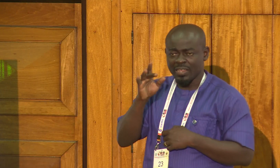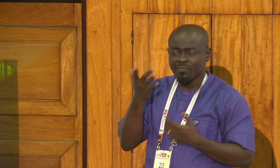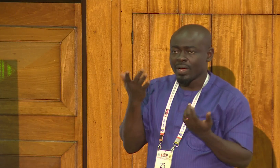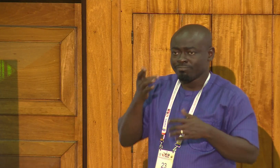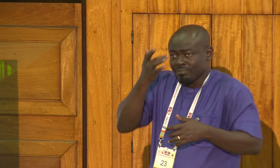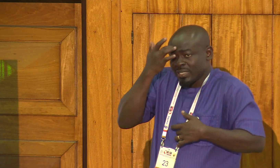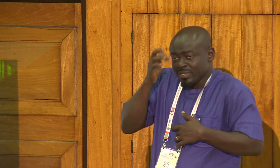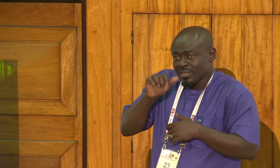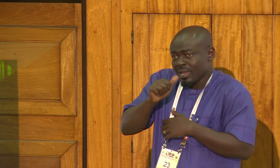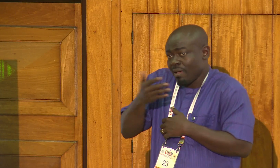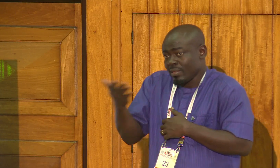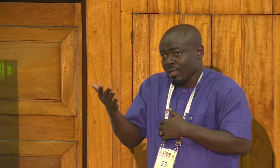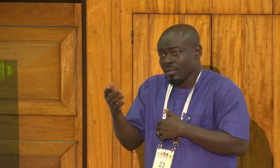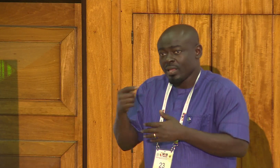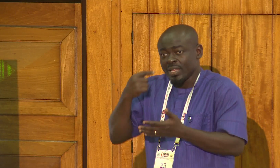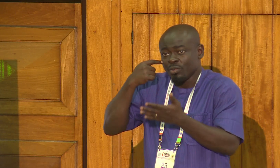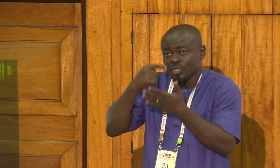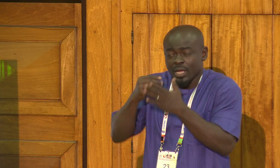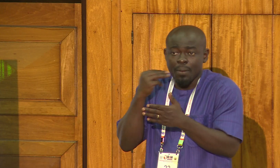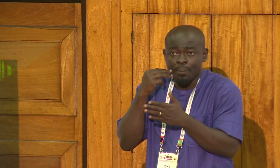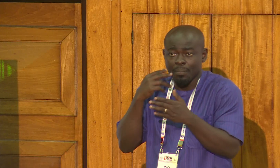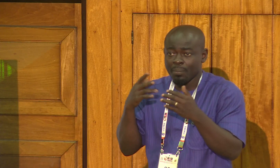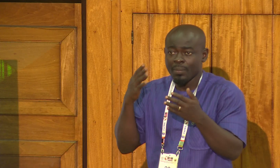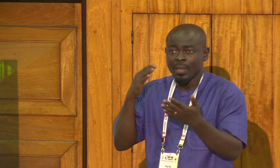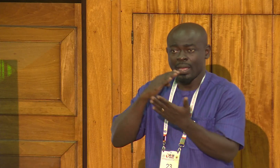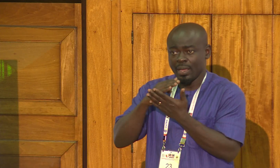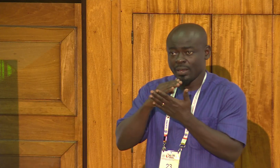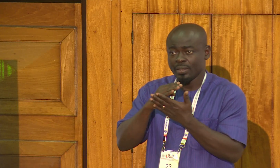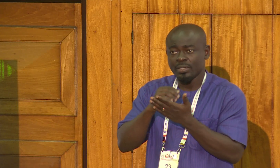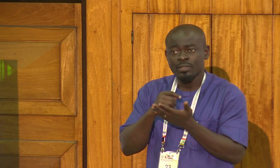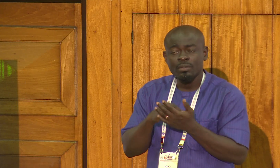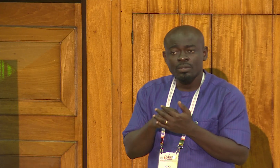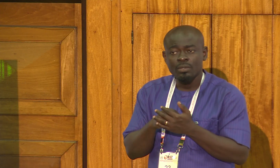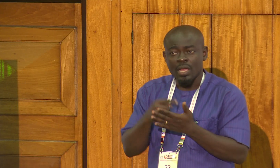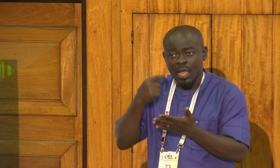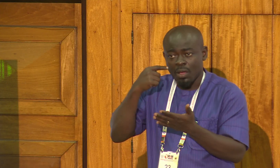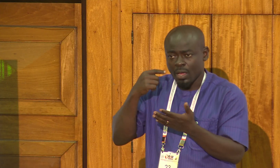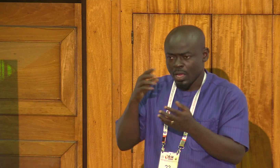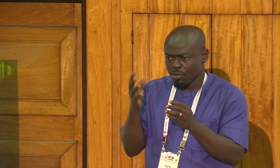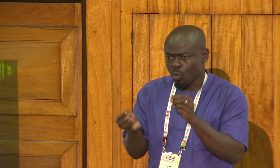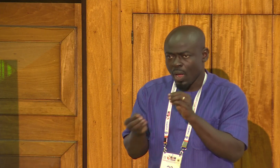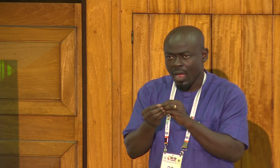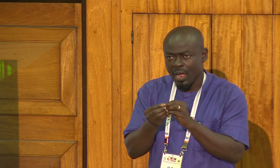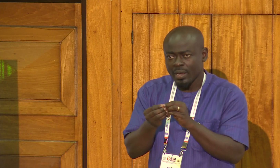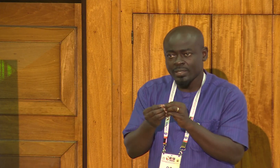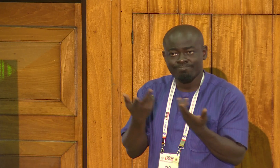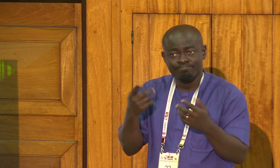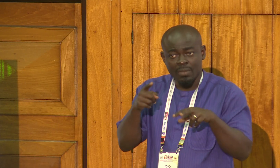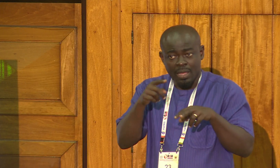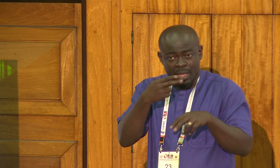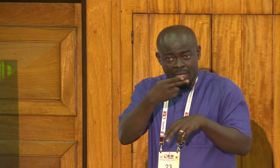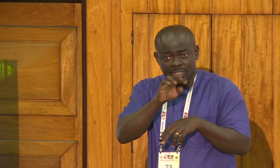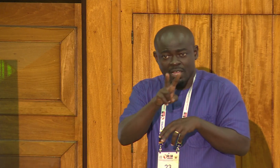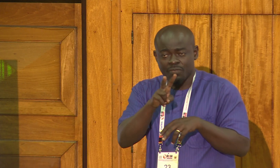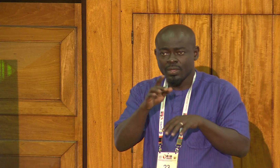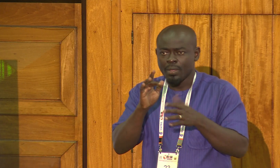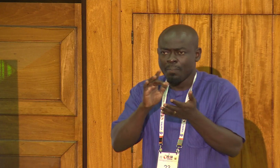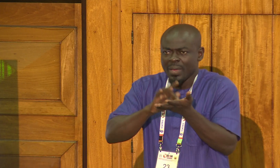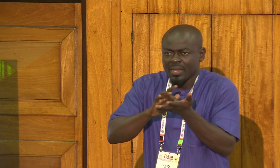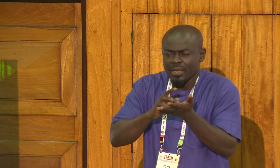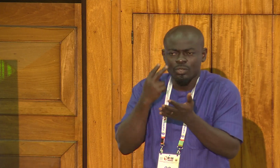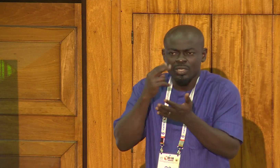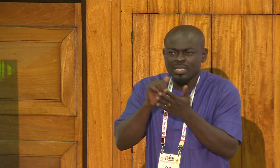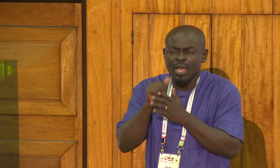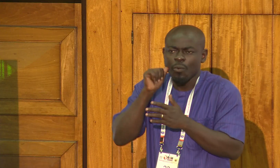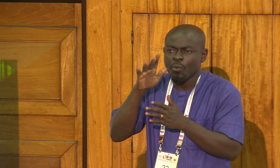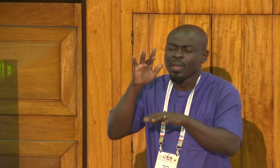etc. Then you look at menopause, and if you put in HIV medication, you're seeing that women are affected.